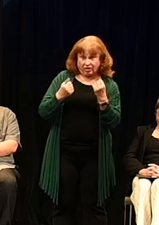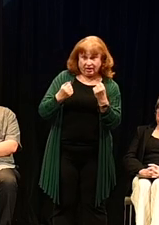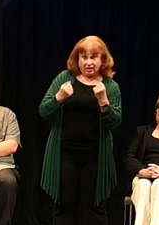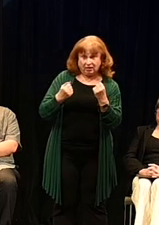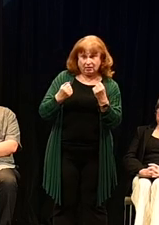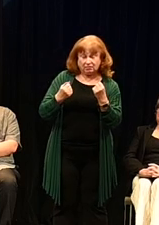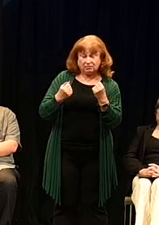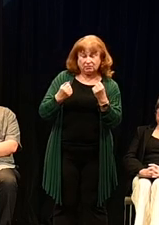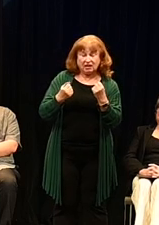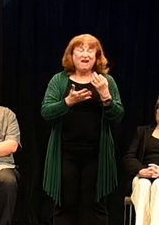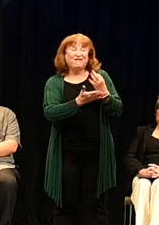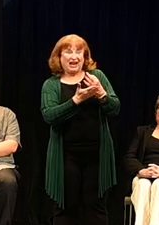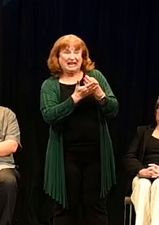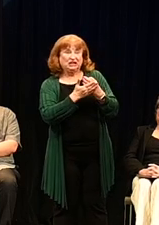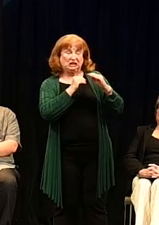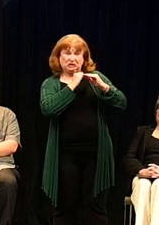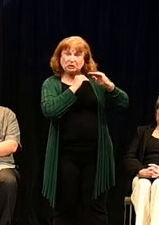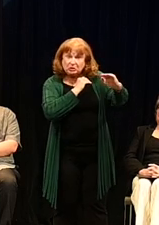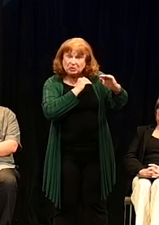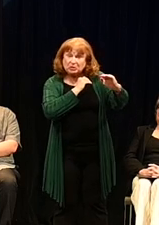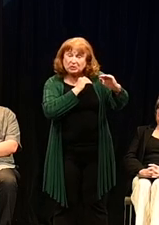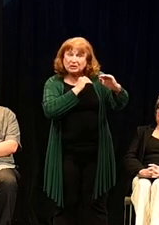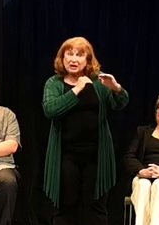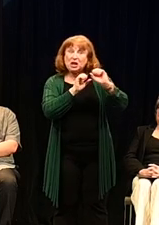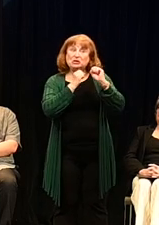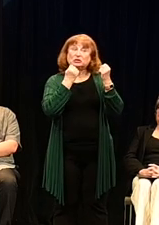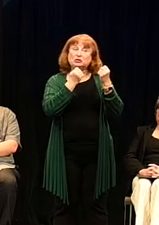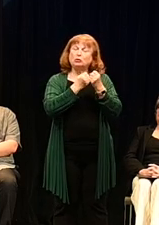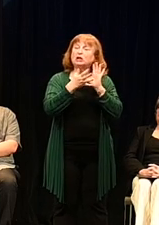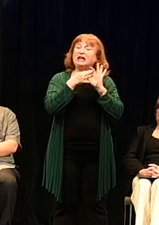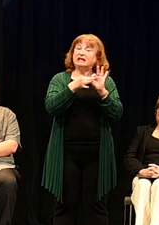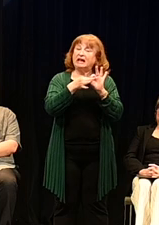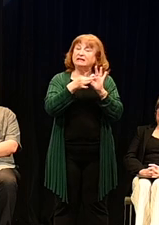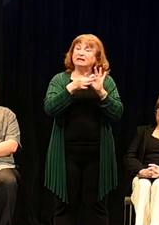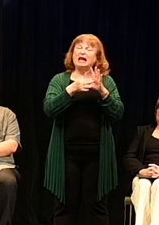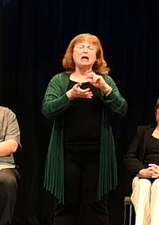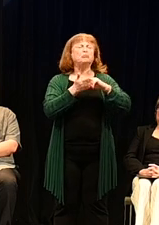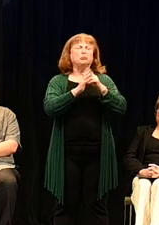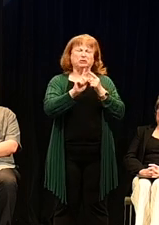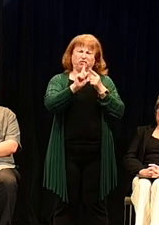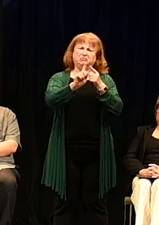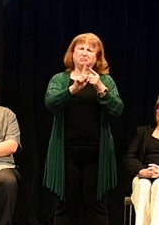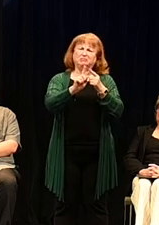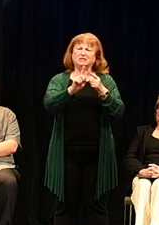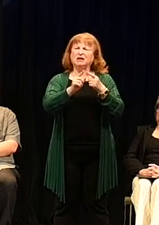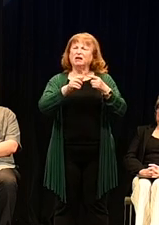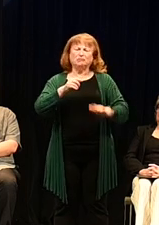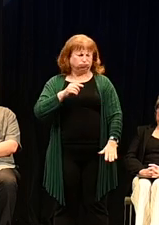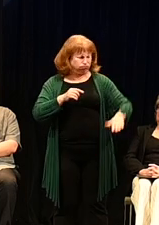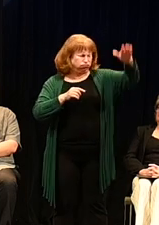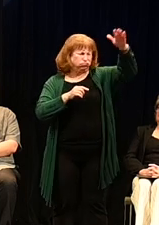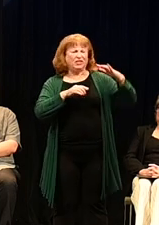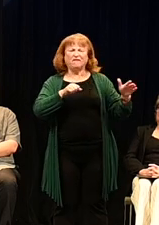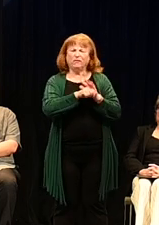healthy, financially secure, socially connected, and purposeful across our full